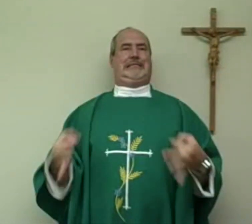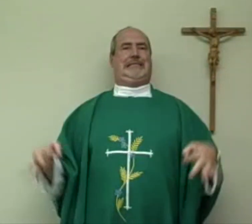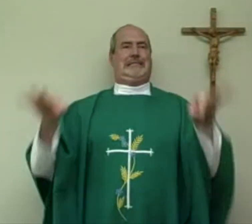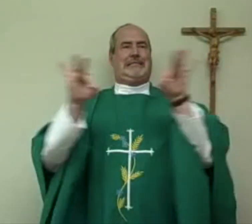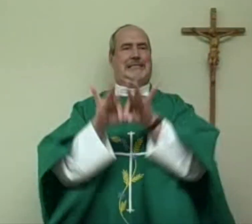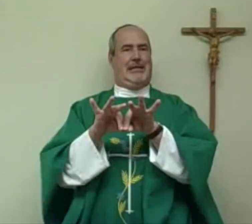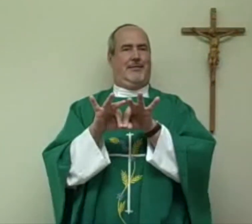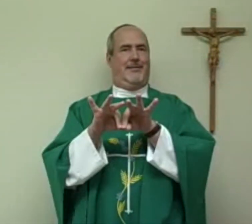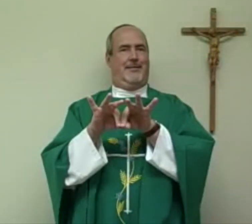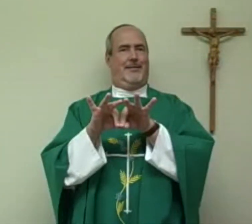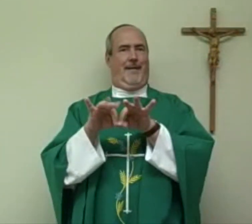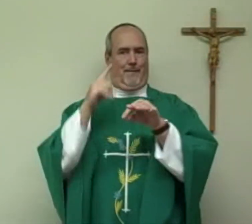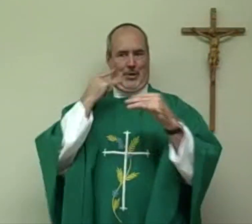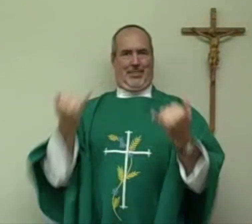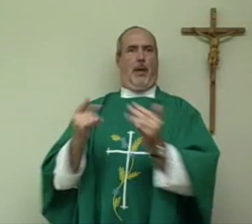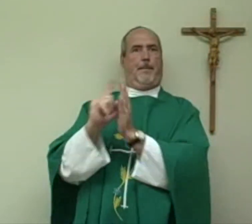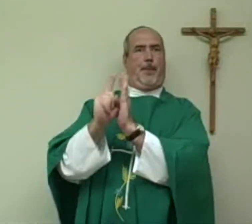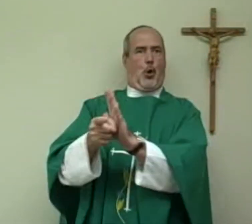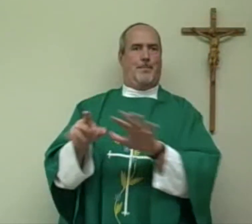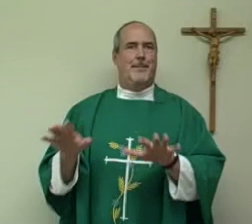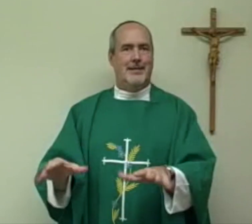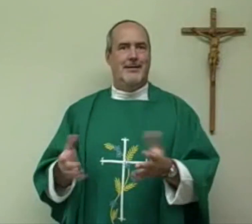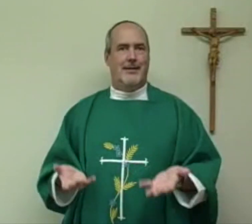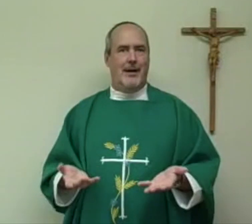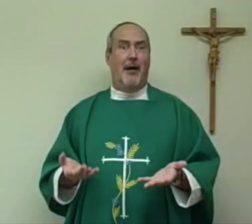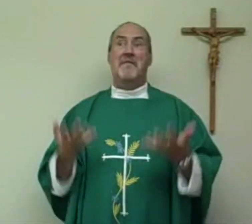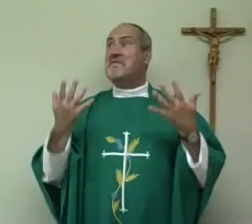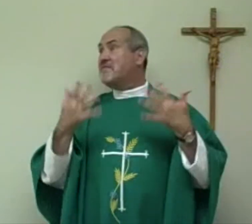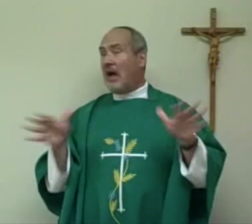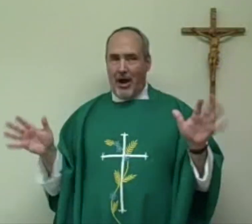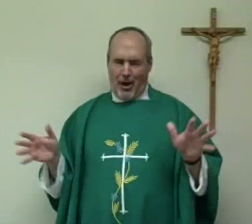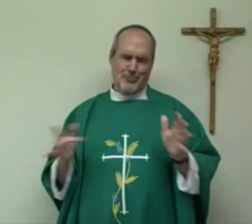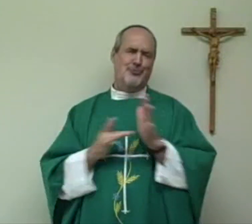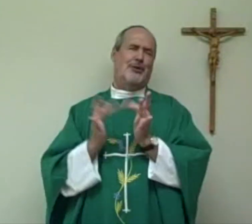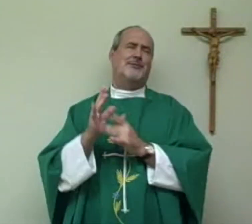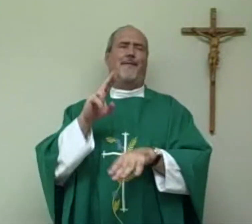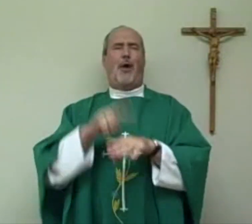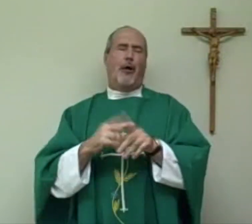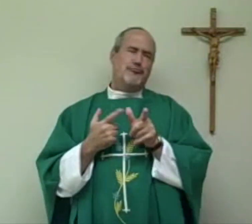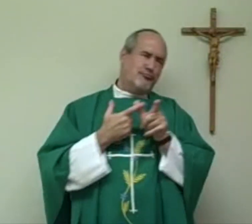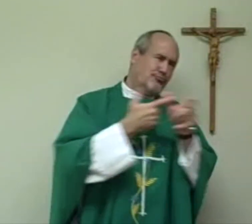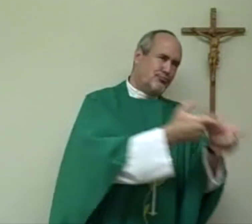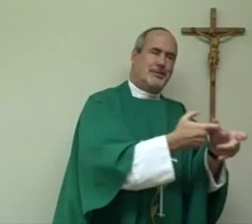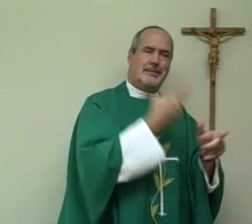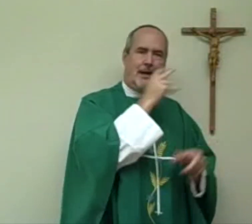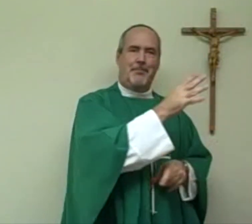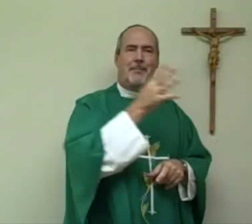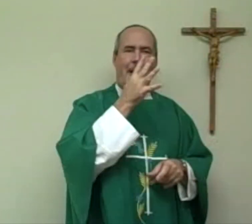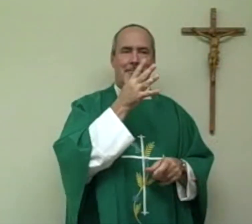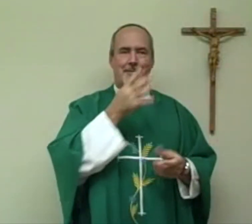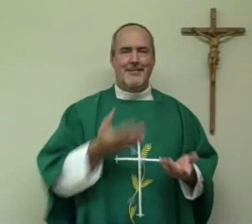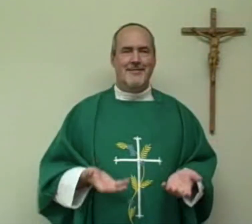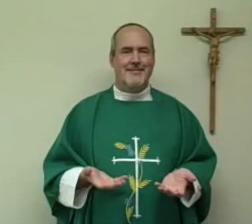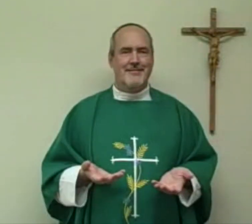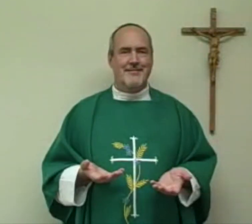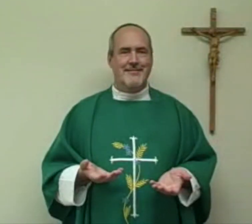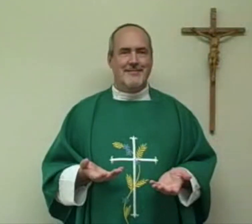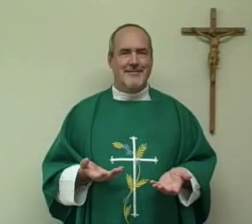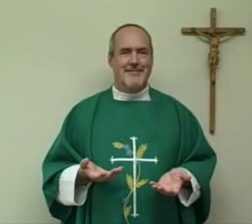see that his mission was so important in that moment in time. And of course, when he wasn't busy doing that, he would go